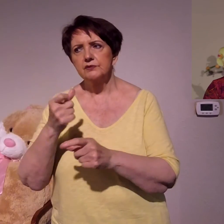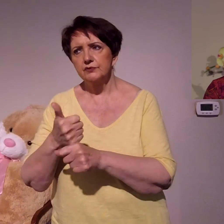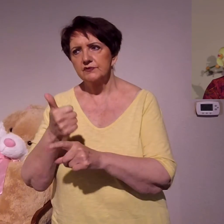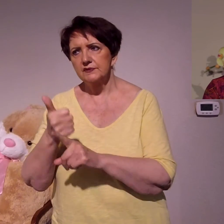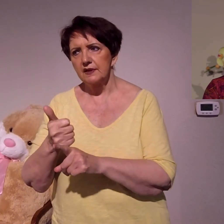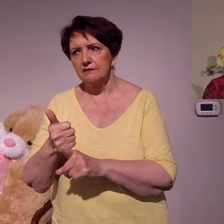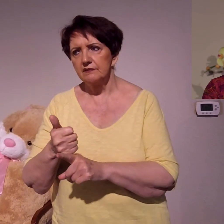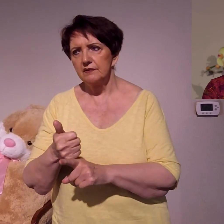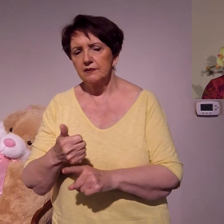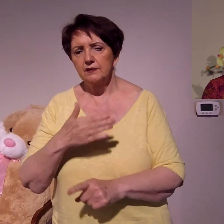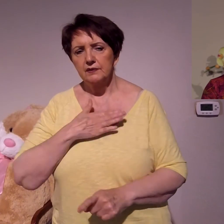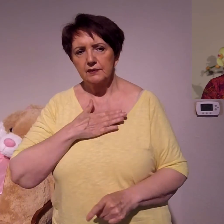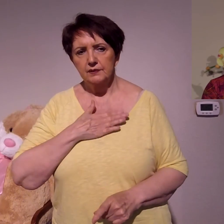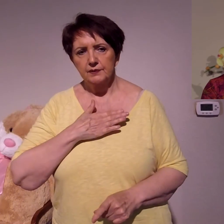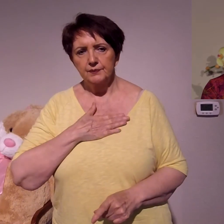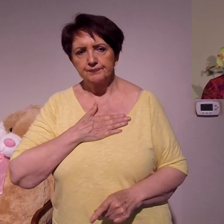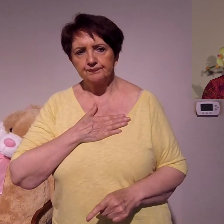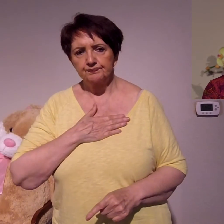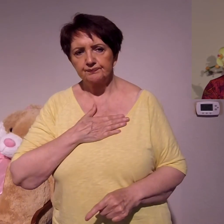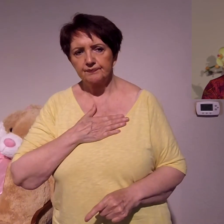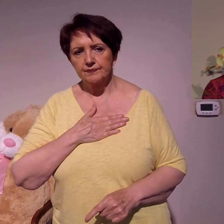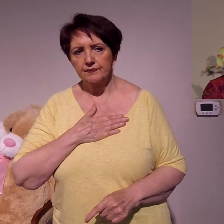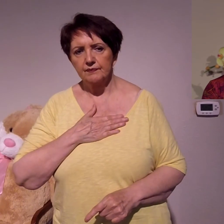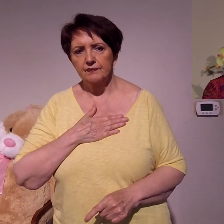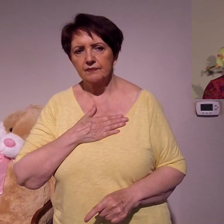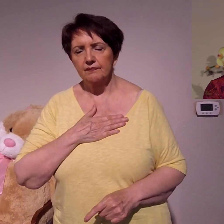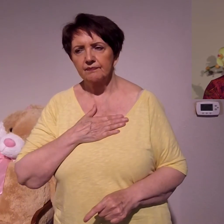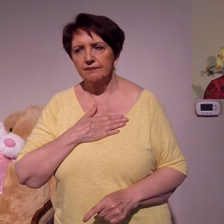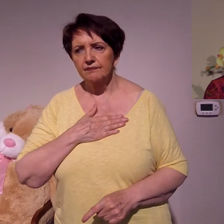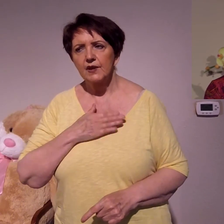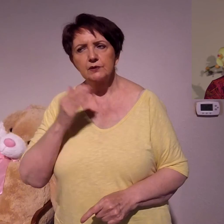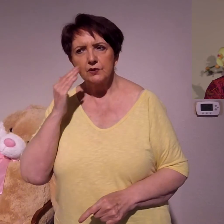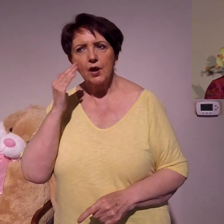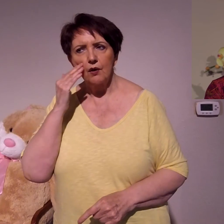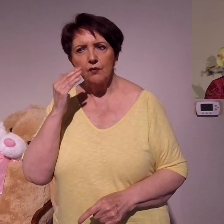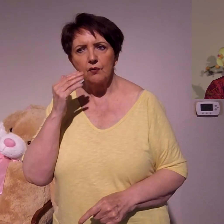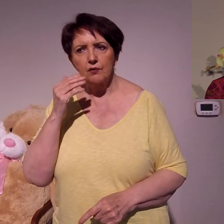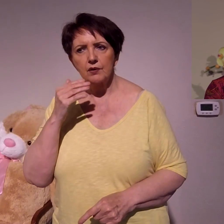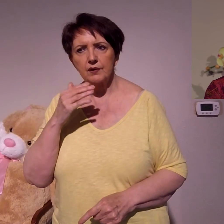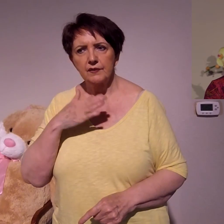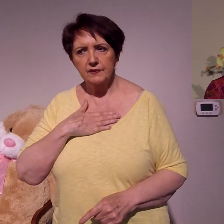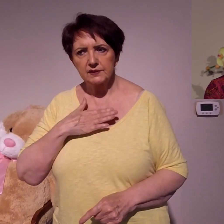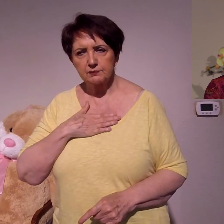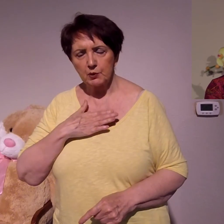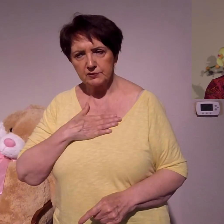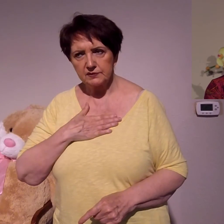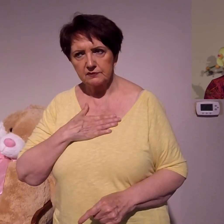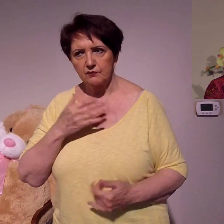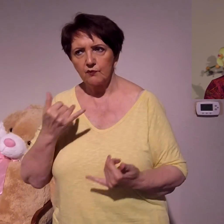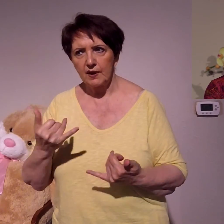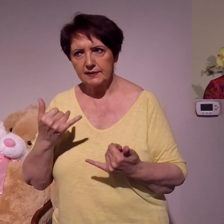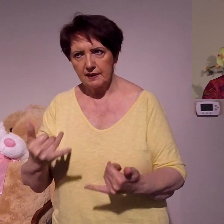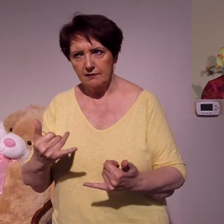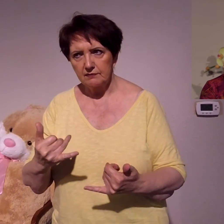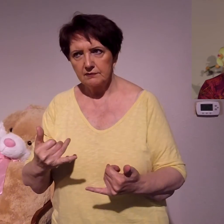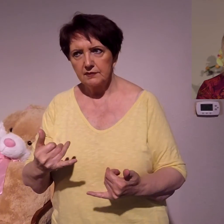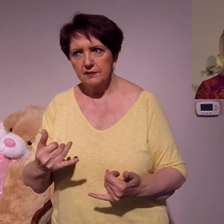know ourselves and will honor ourselves and respect ourselves so much, that so within, so